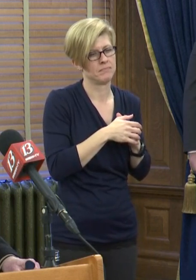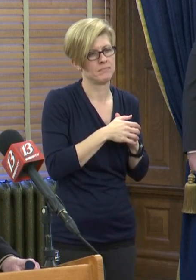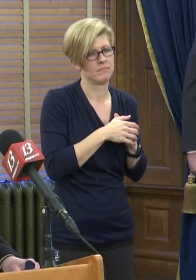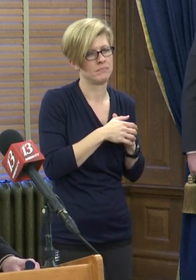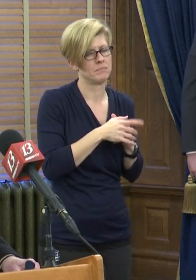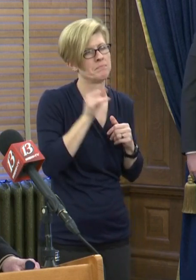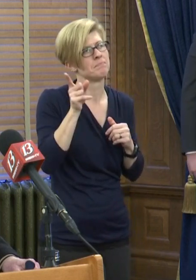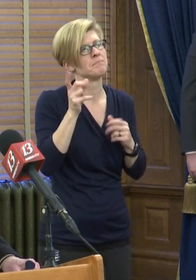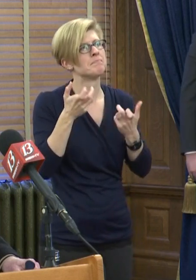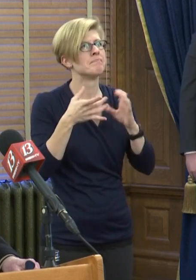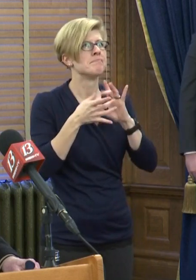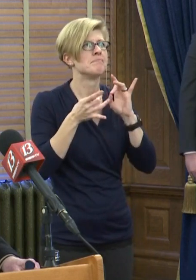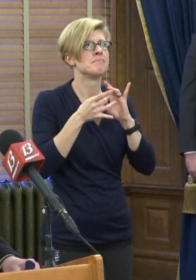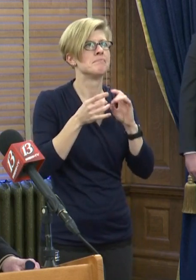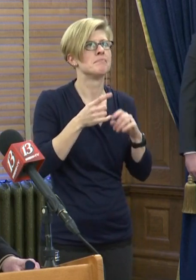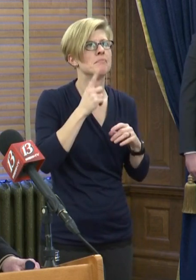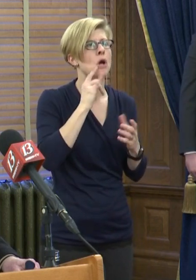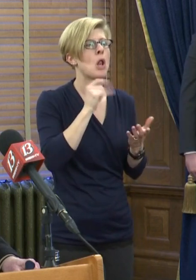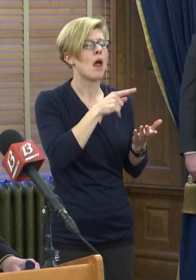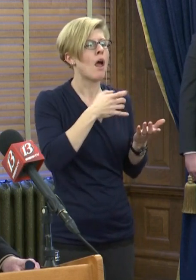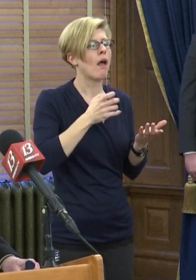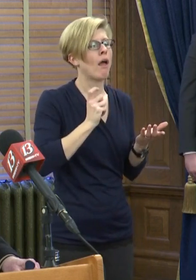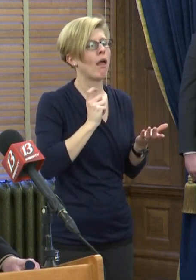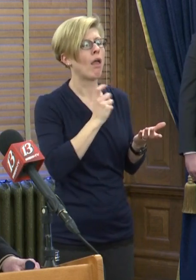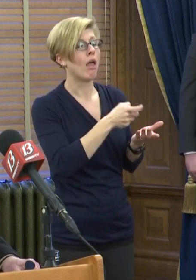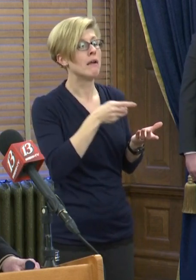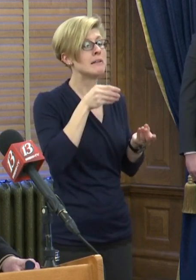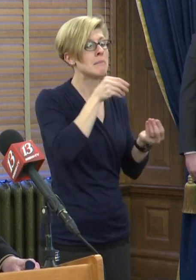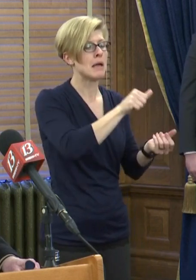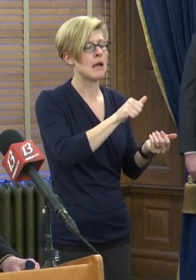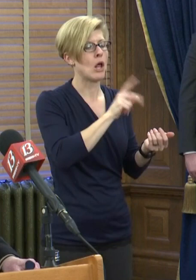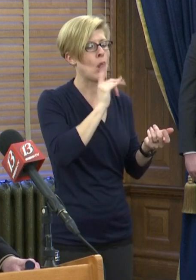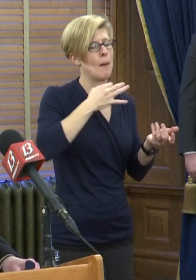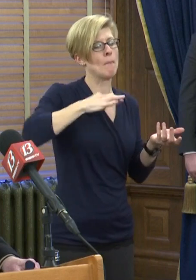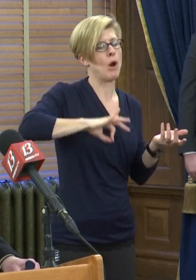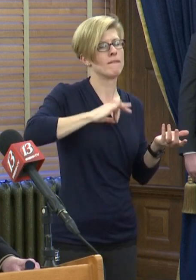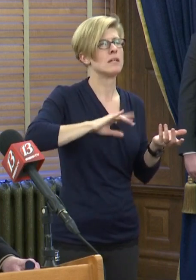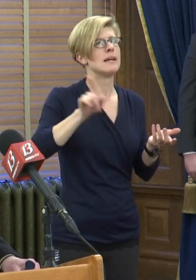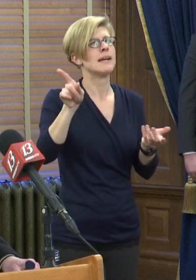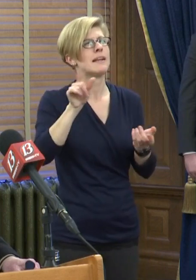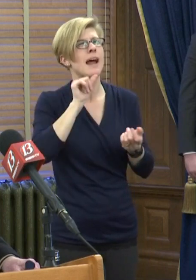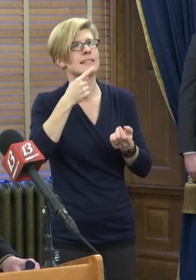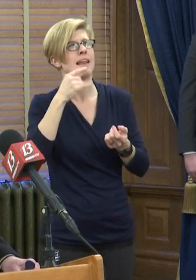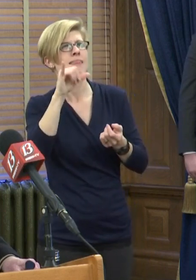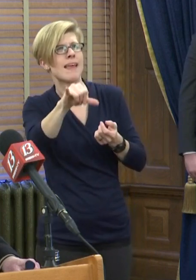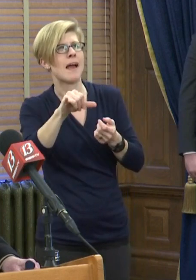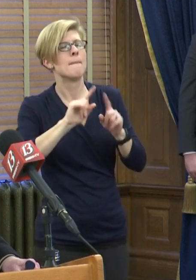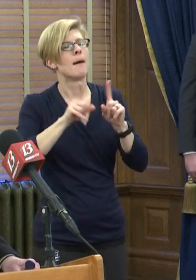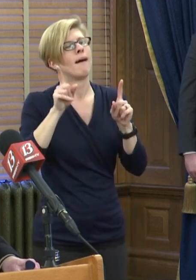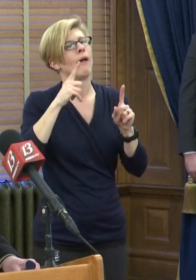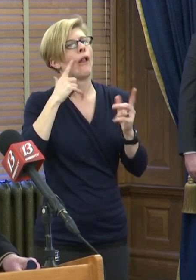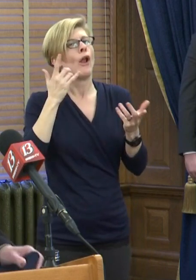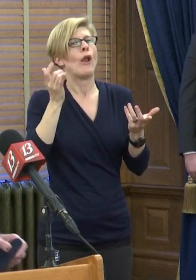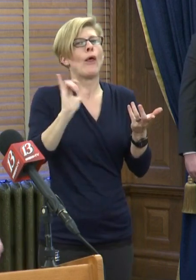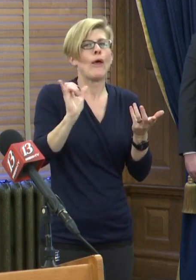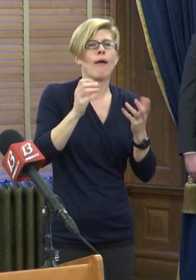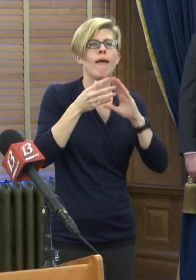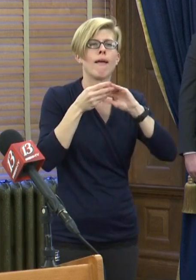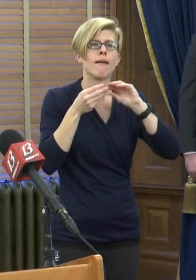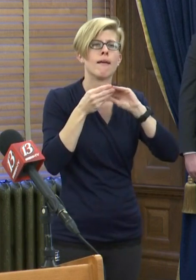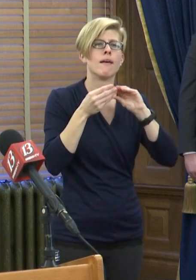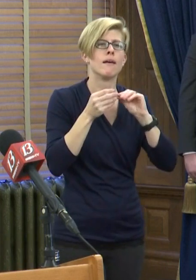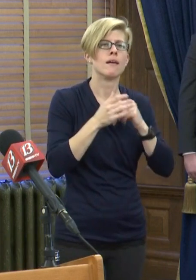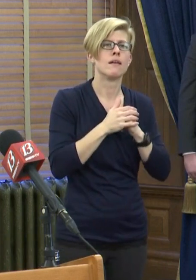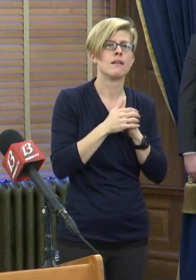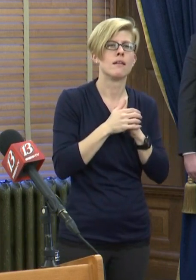characterized to me as sort of profligate spending without much. That's not the way they put it, but that